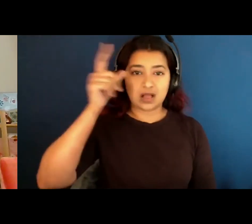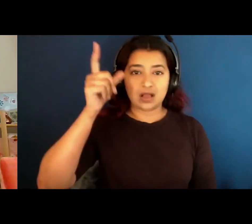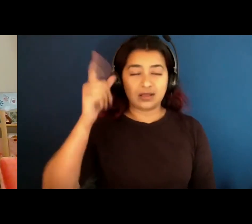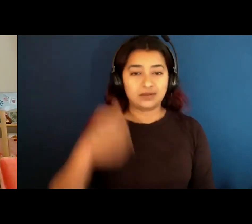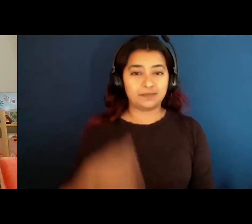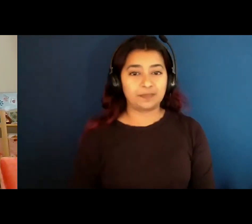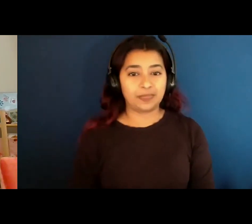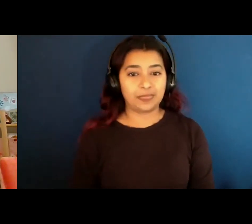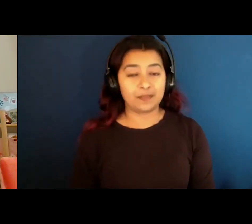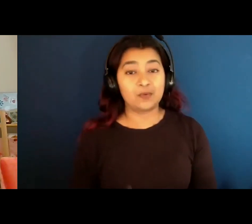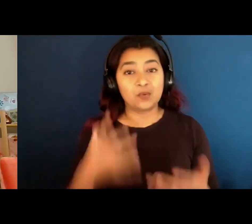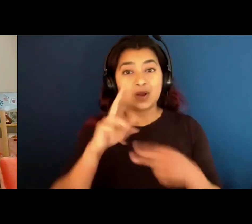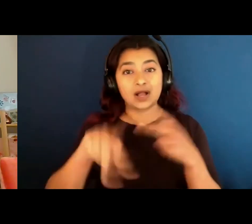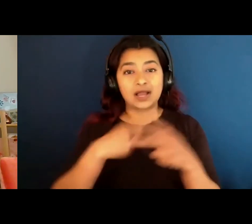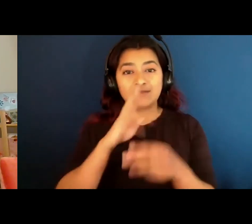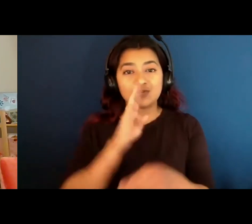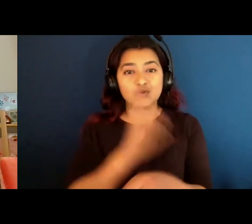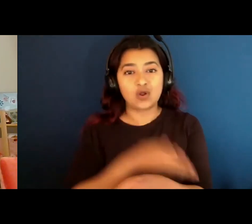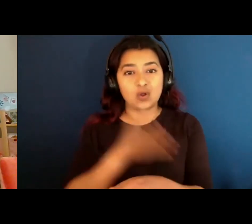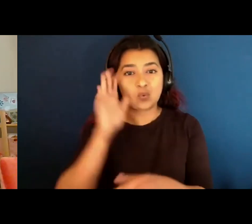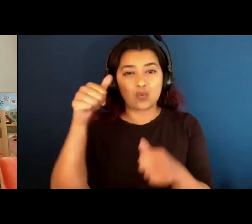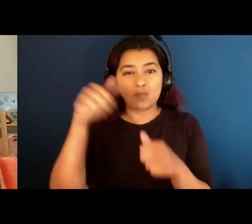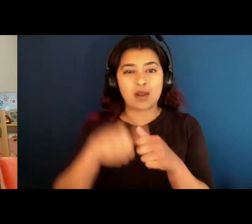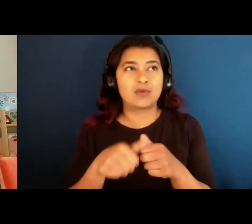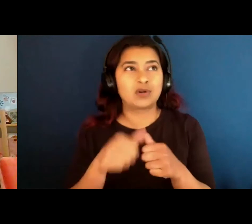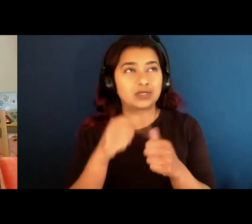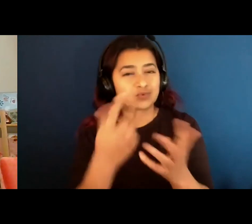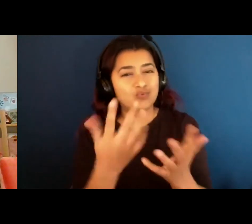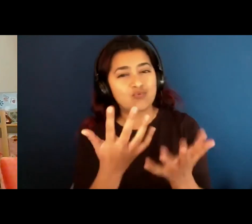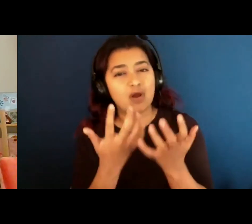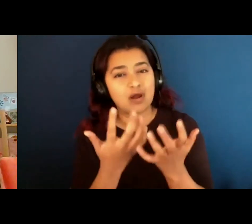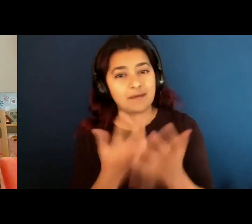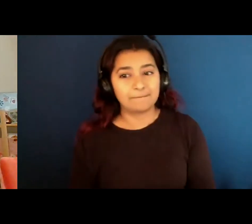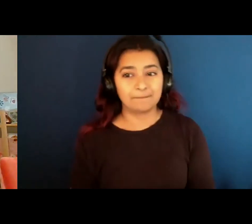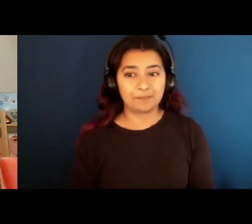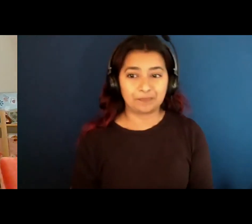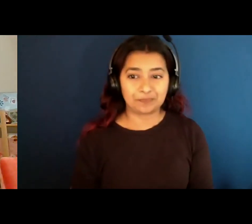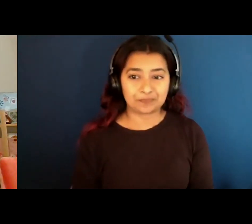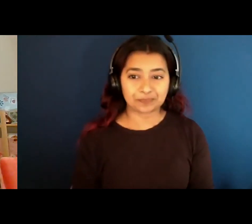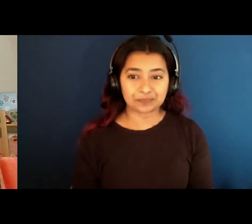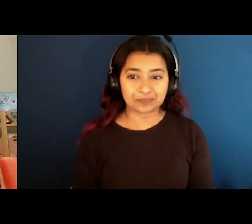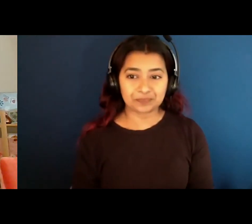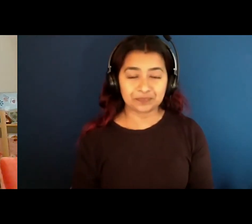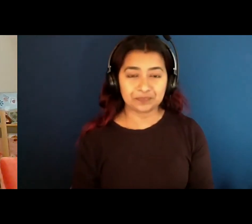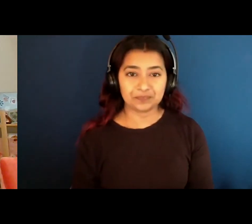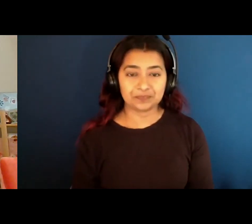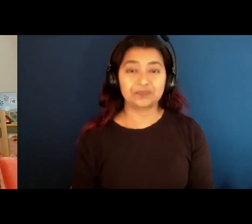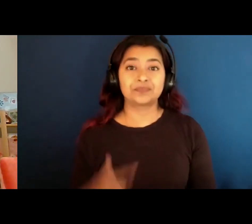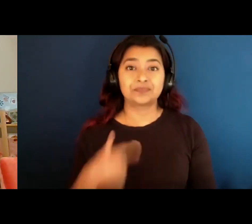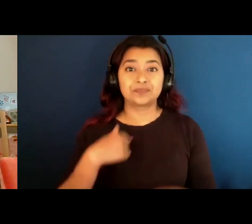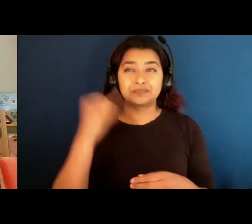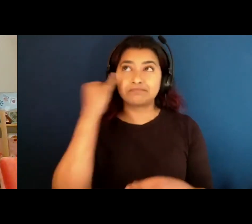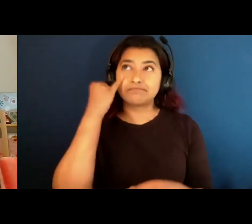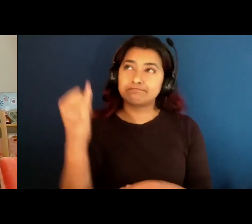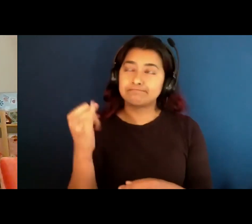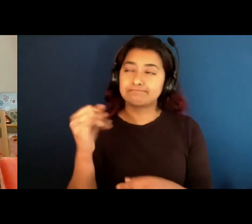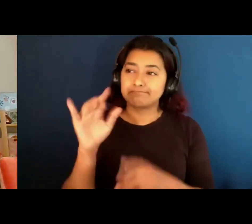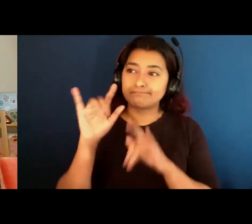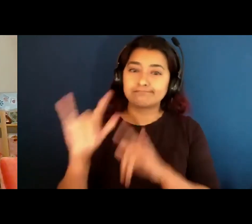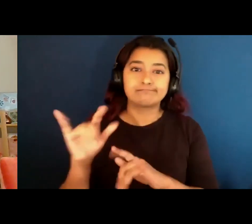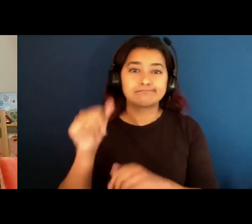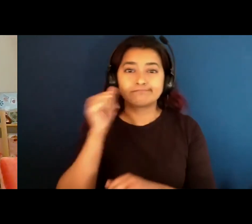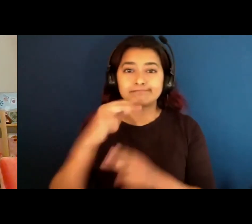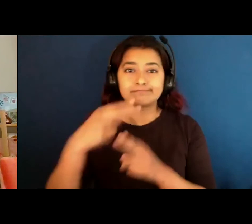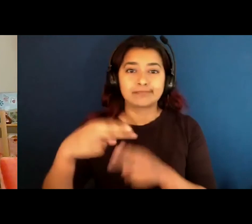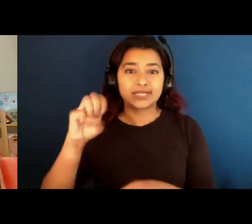kind of daughter remembers to want. I imagine loving a girl named Sam, as